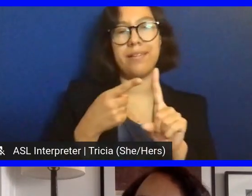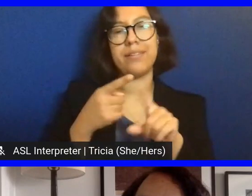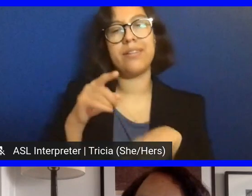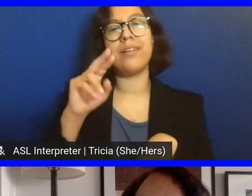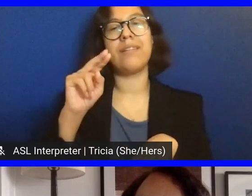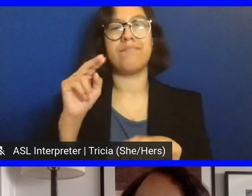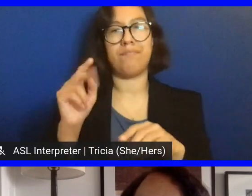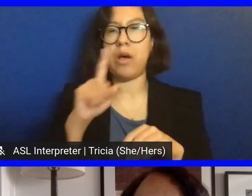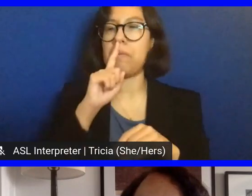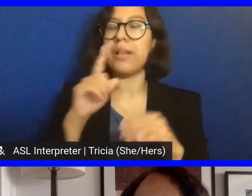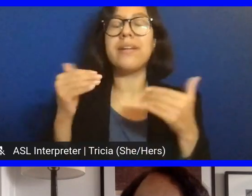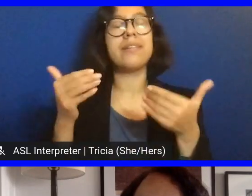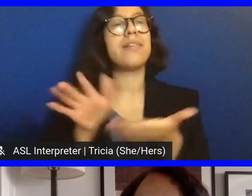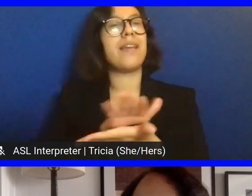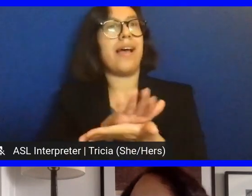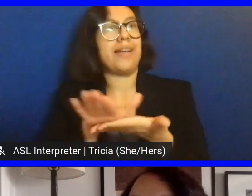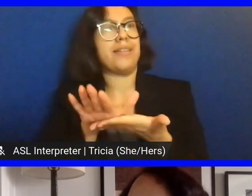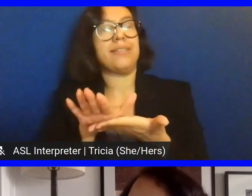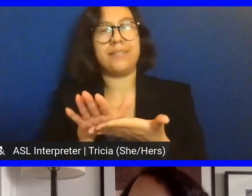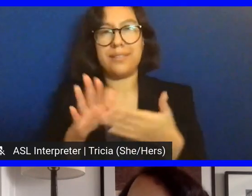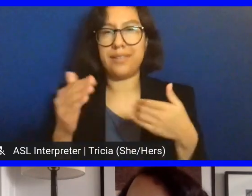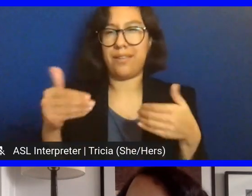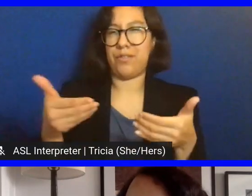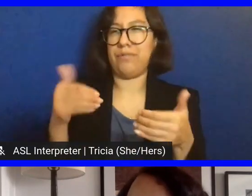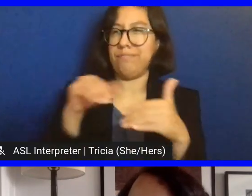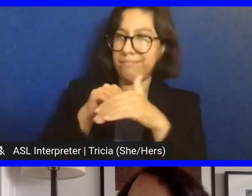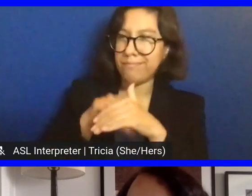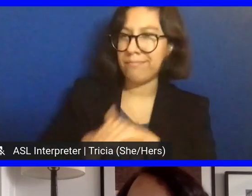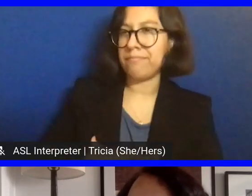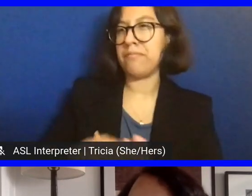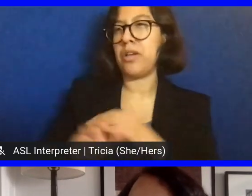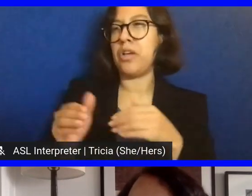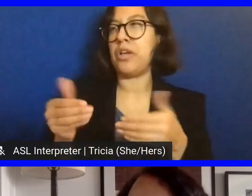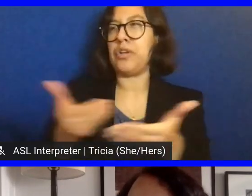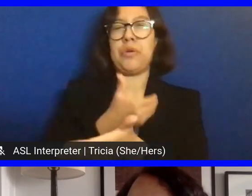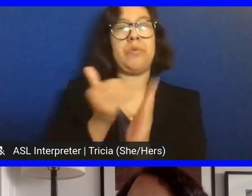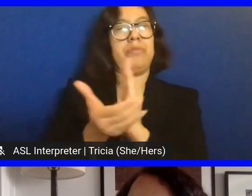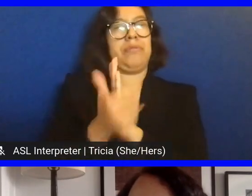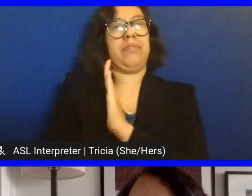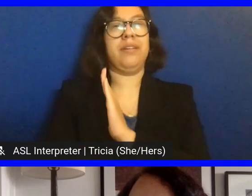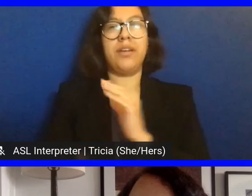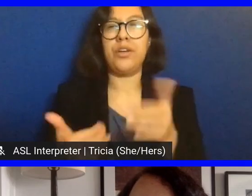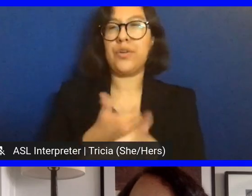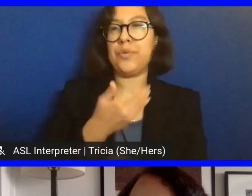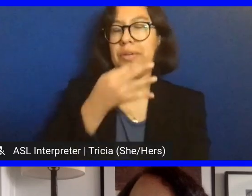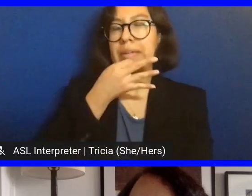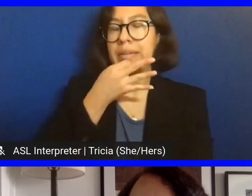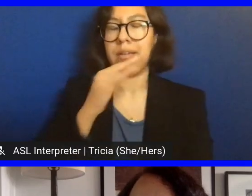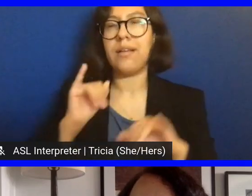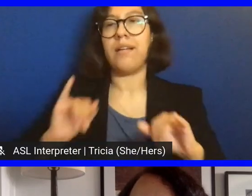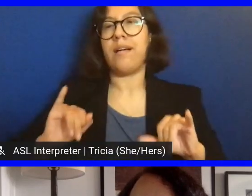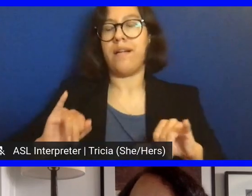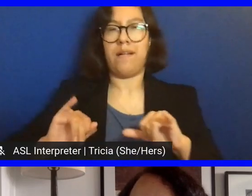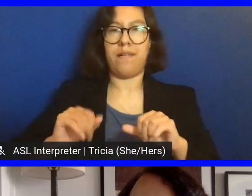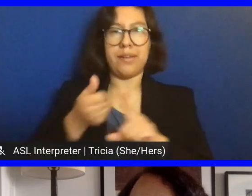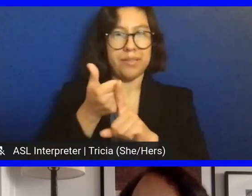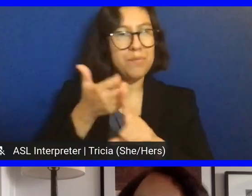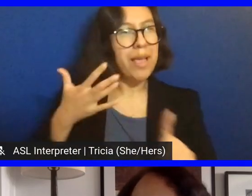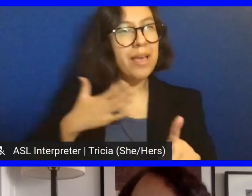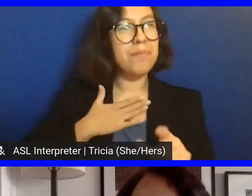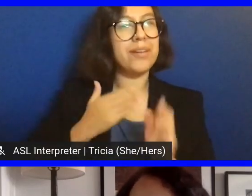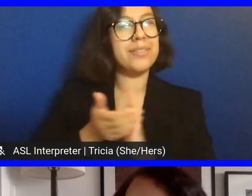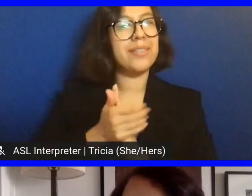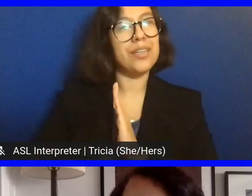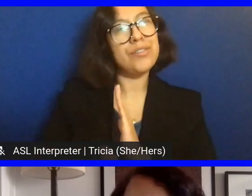it was really refreshing to enter a new space and stretch creatively in a new way. So